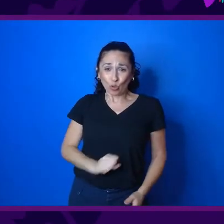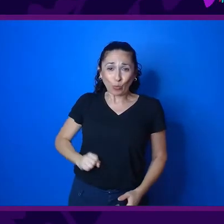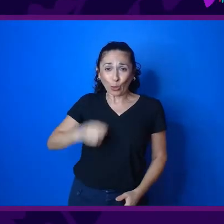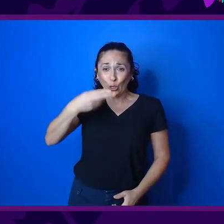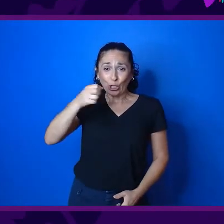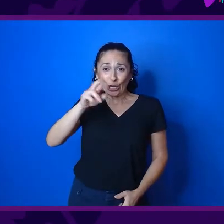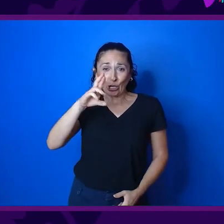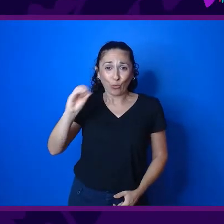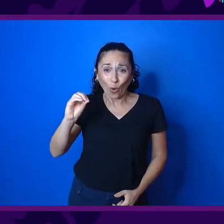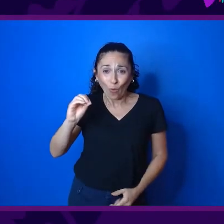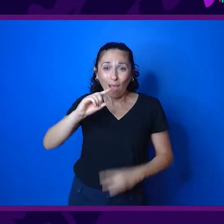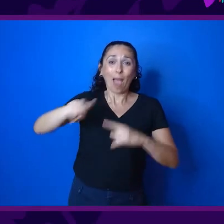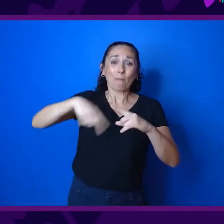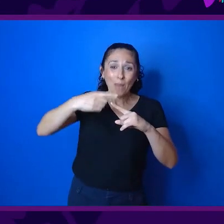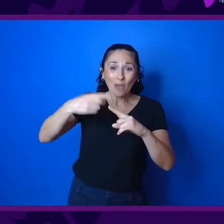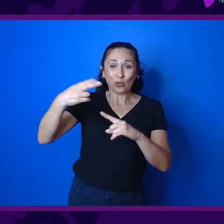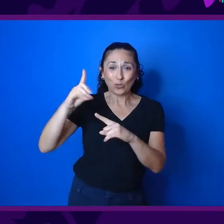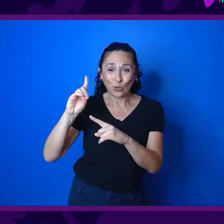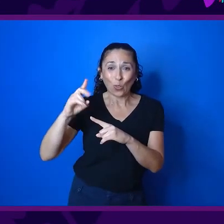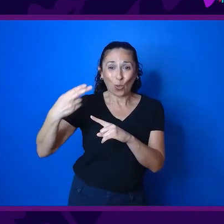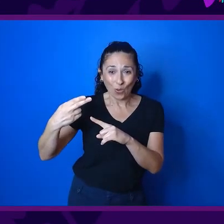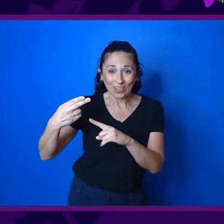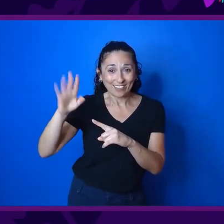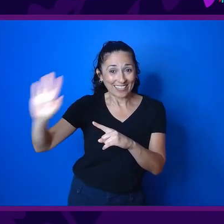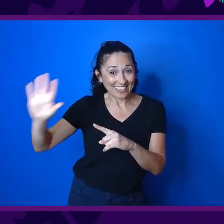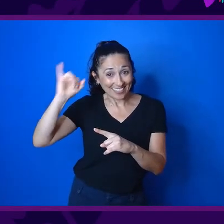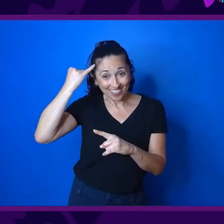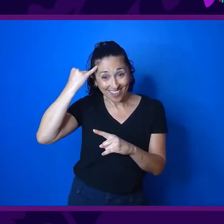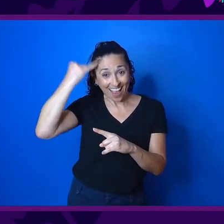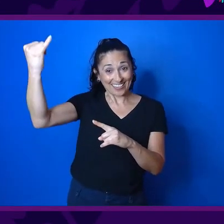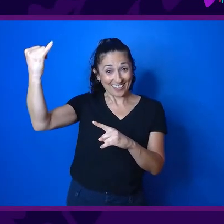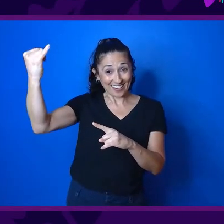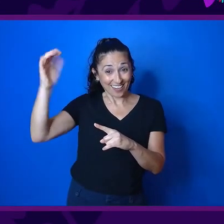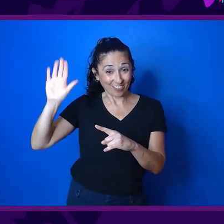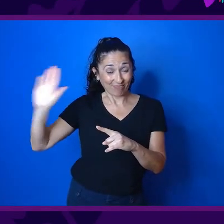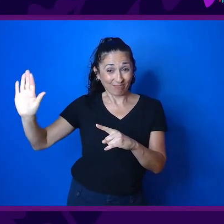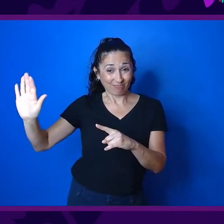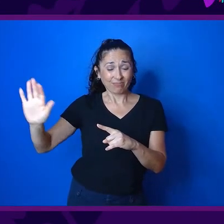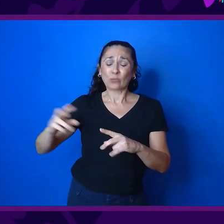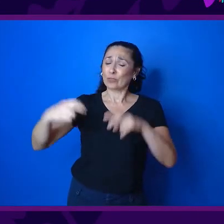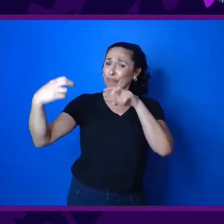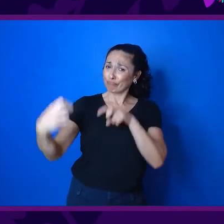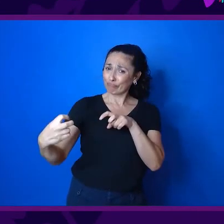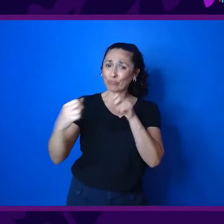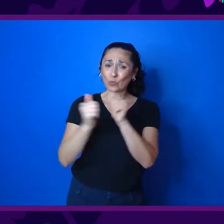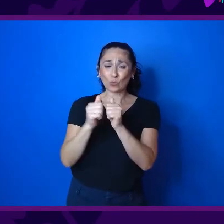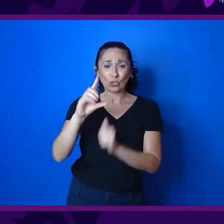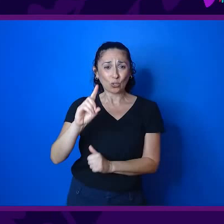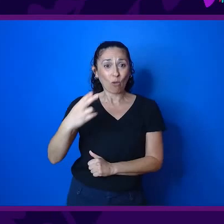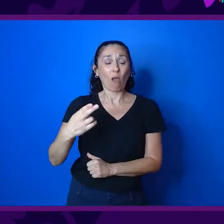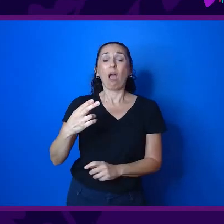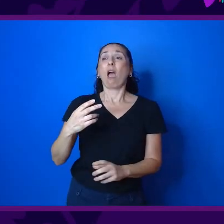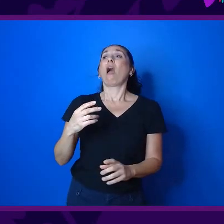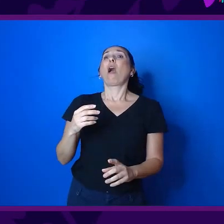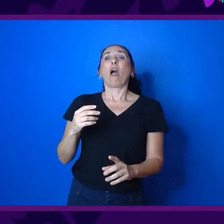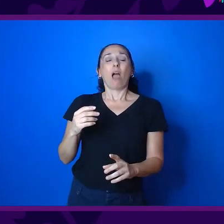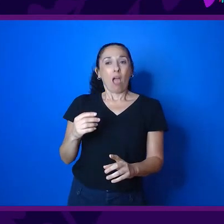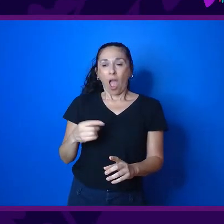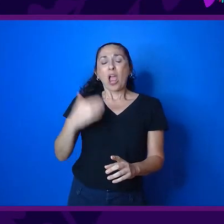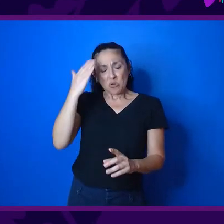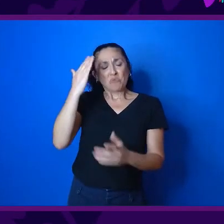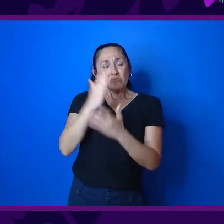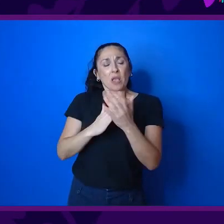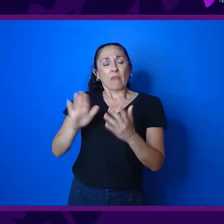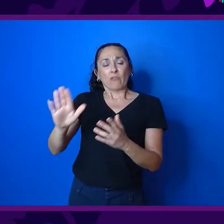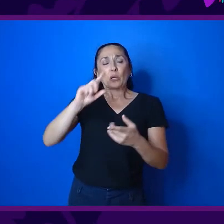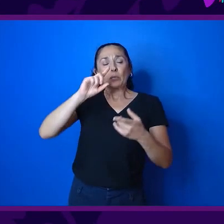when we sat down and met with Dolores, the first thing that struck me, I knew some of her kids from previous work